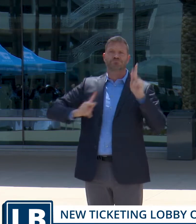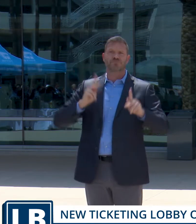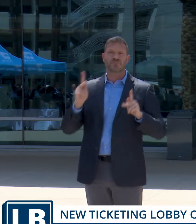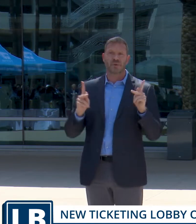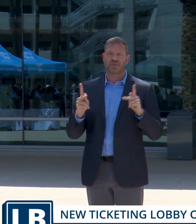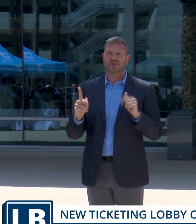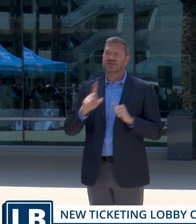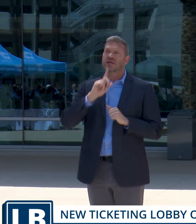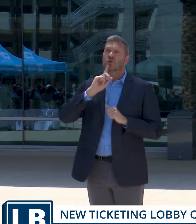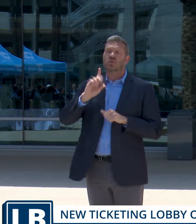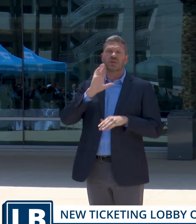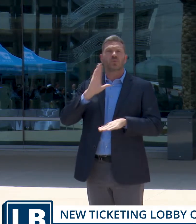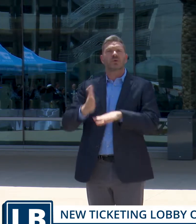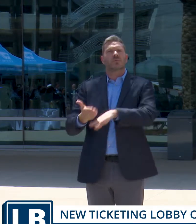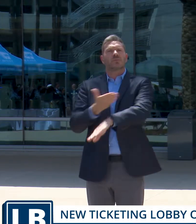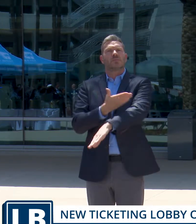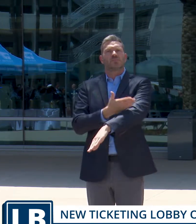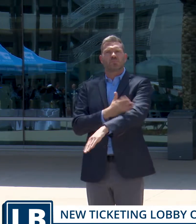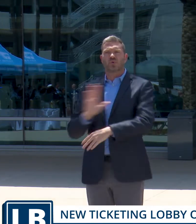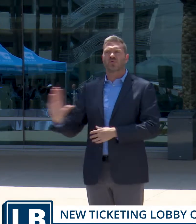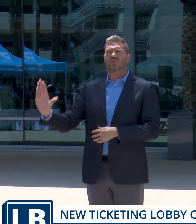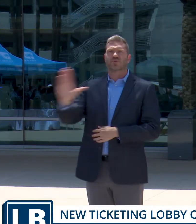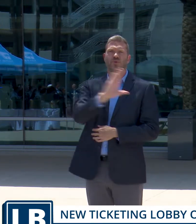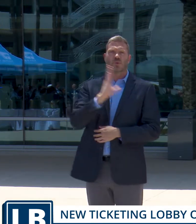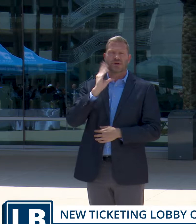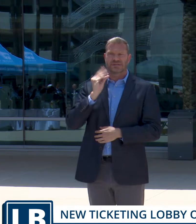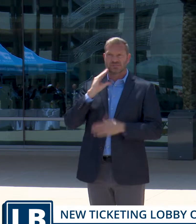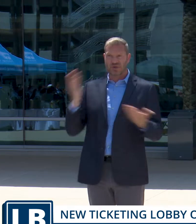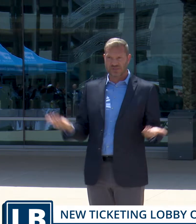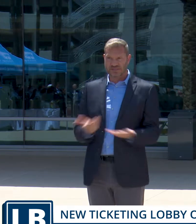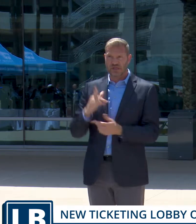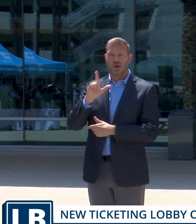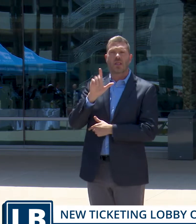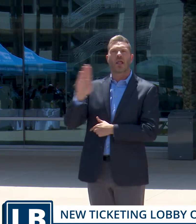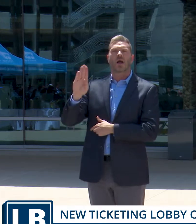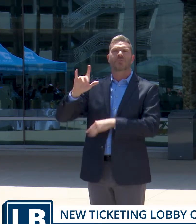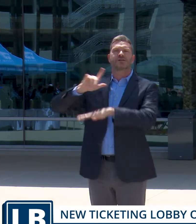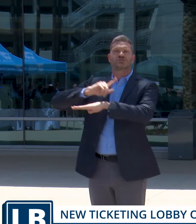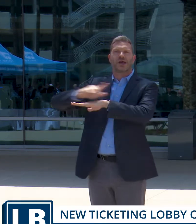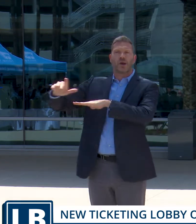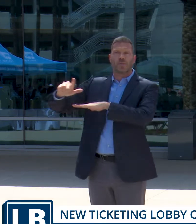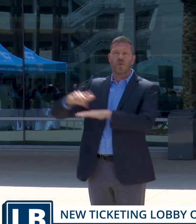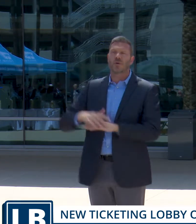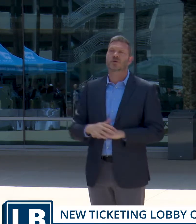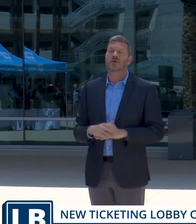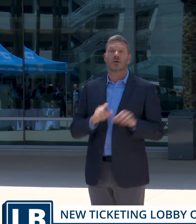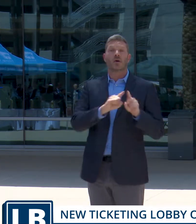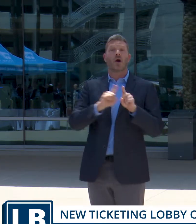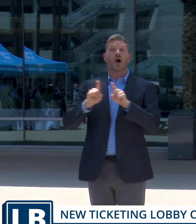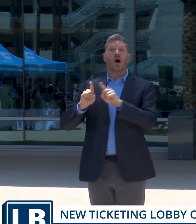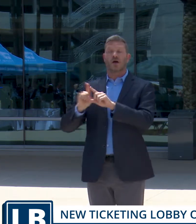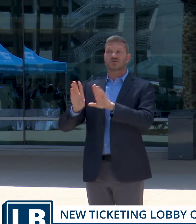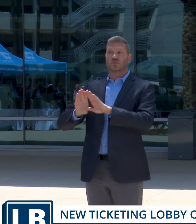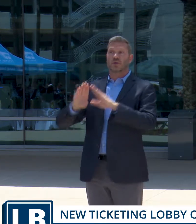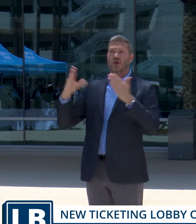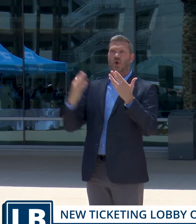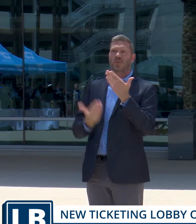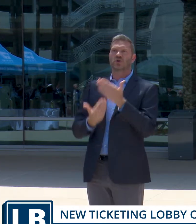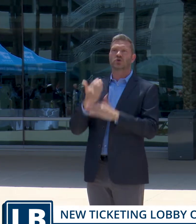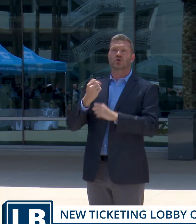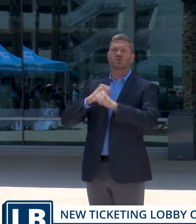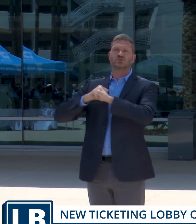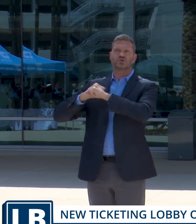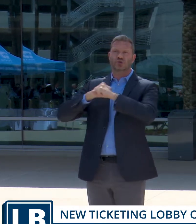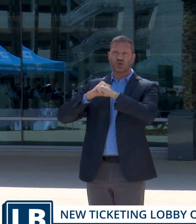enhance the incredible experience that people have already here at the Long Beach Airport. In addition to that, we're also opening up this great new